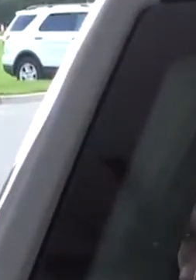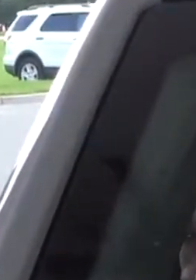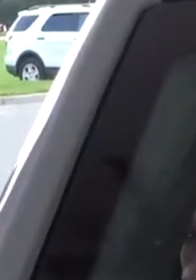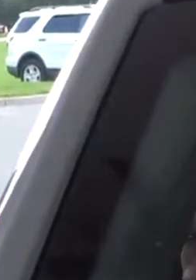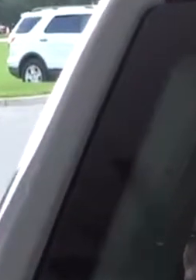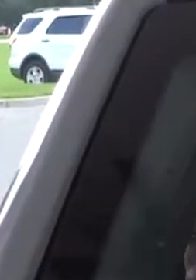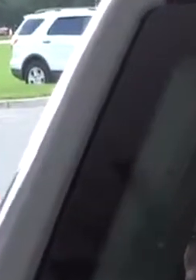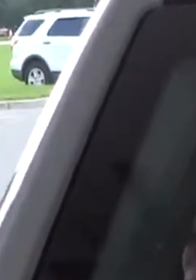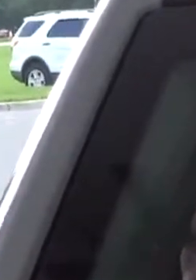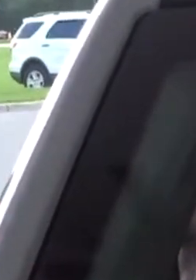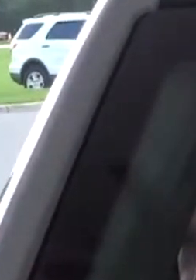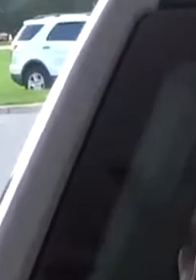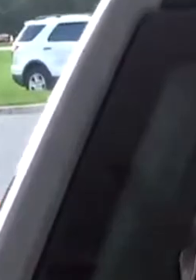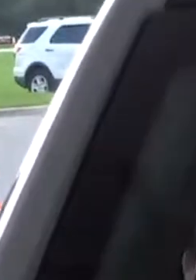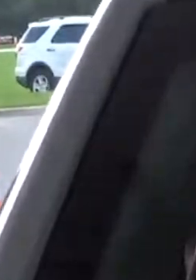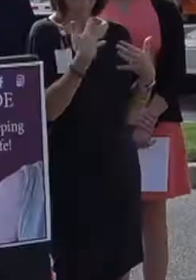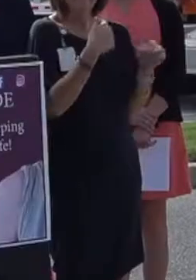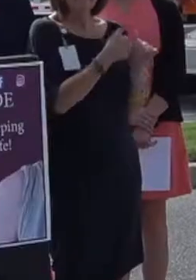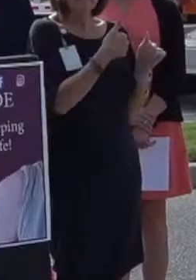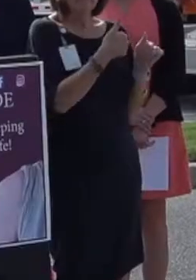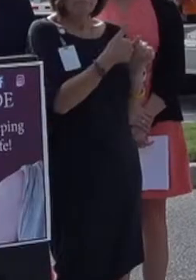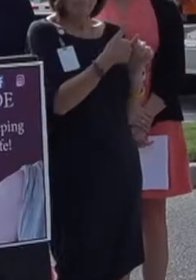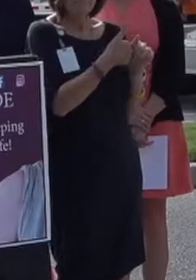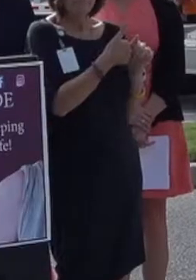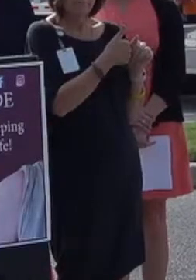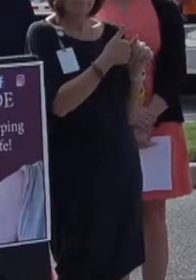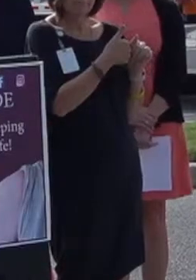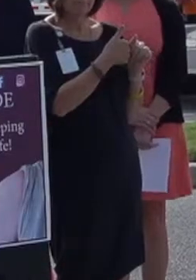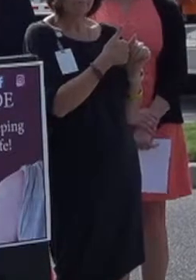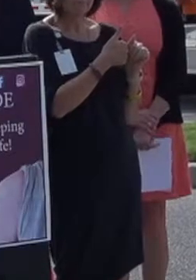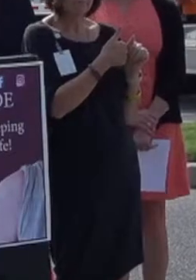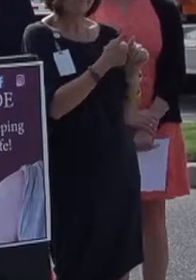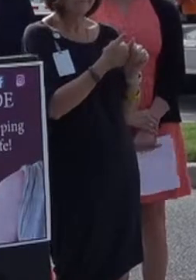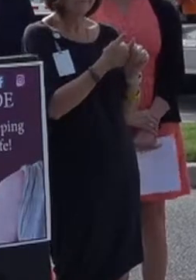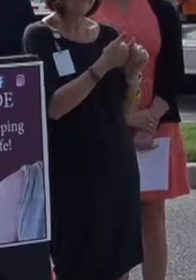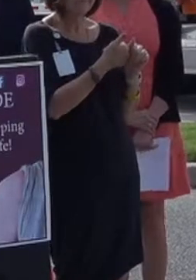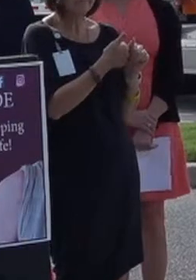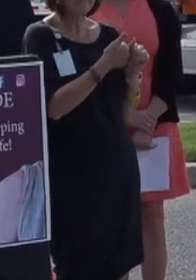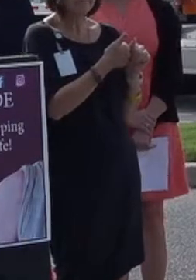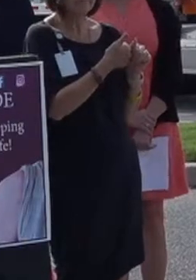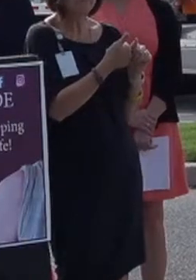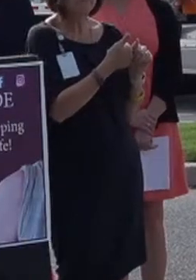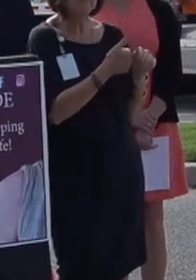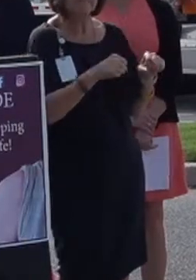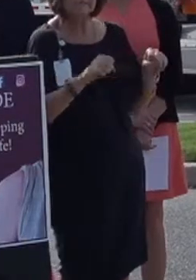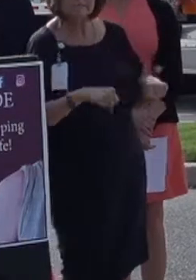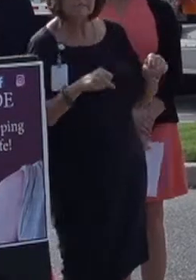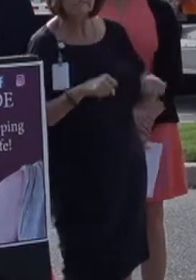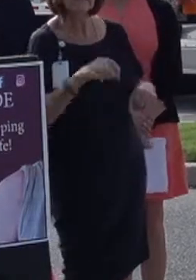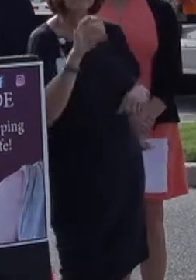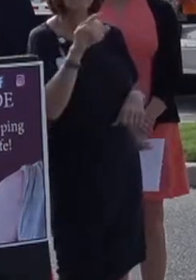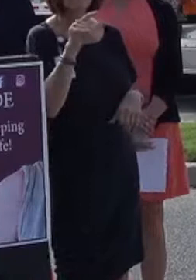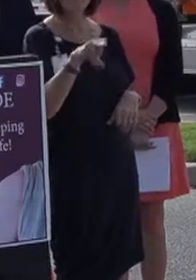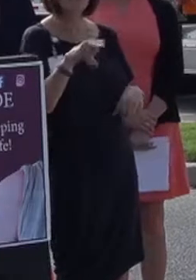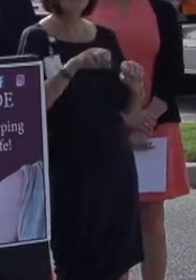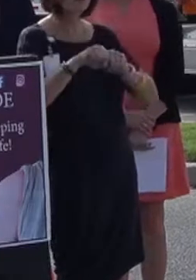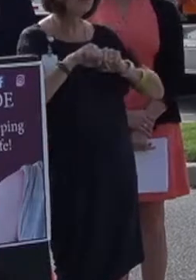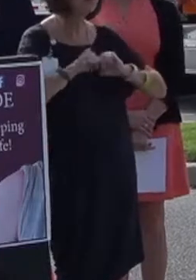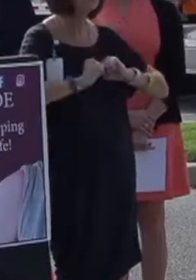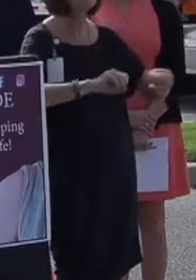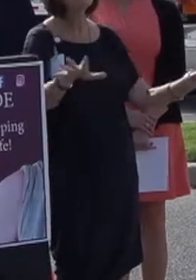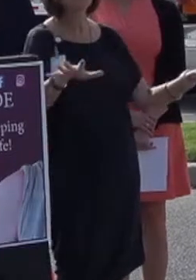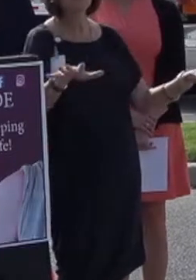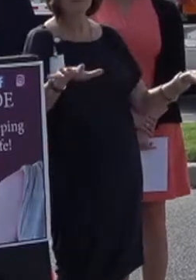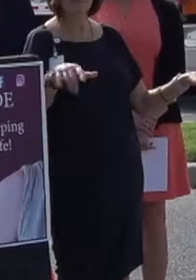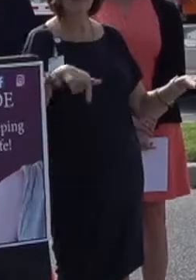me was that her greatest fear was the possibility of another flu pandemic. That she